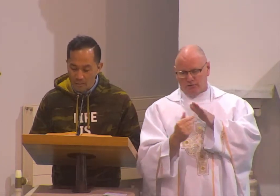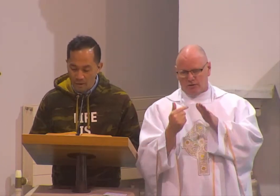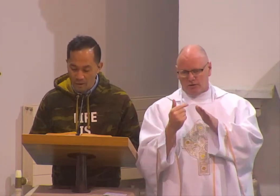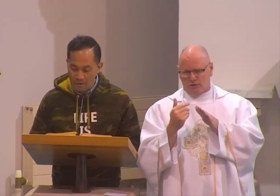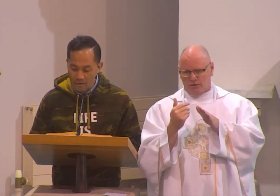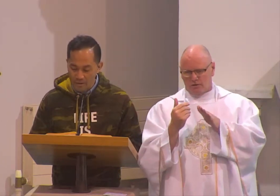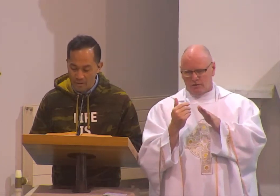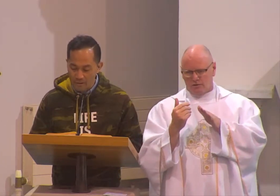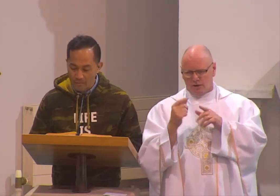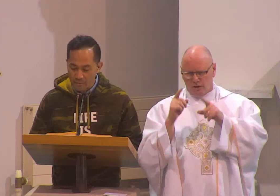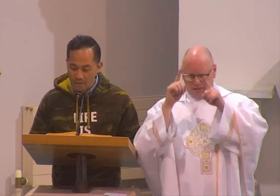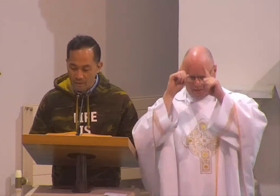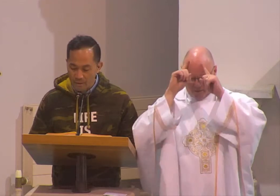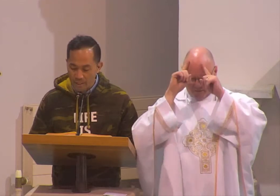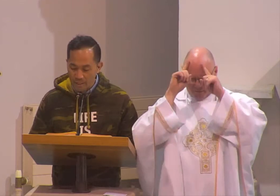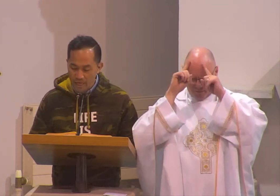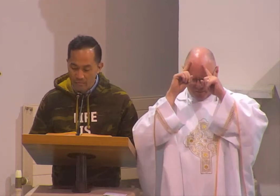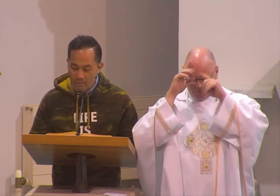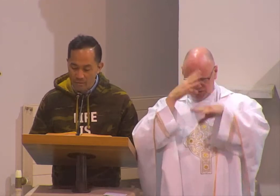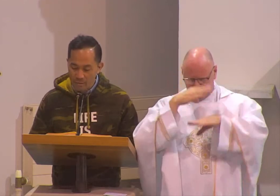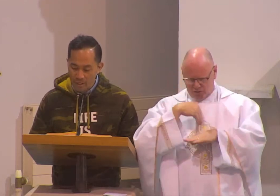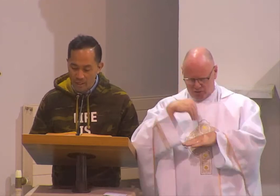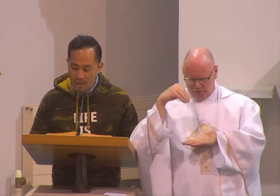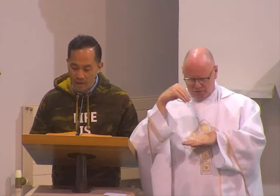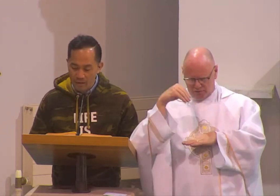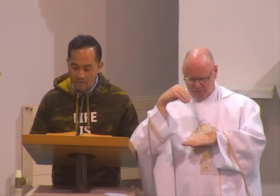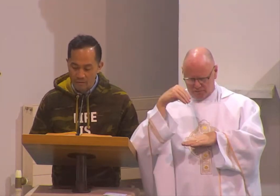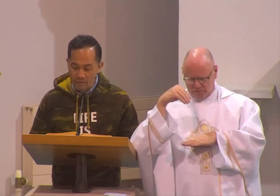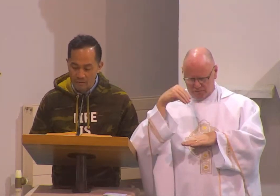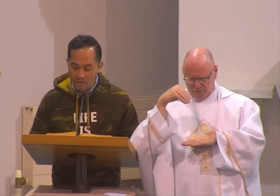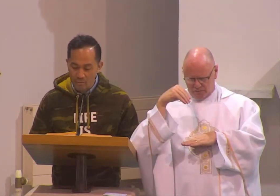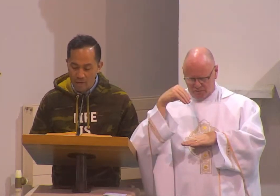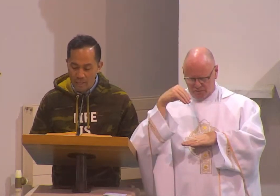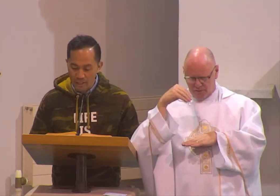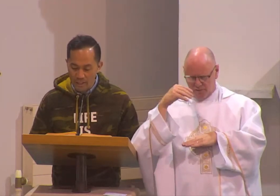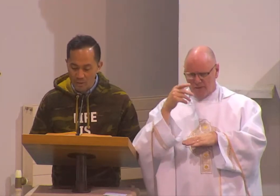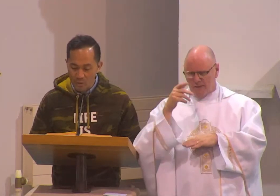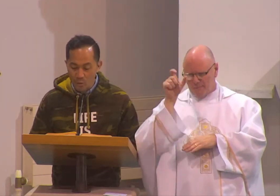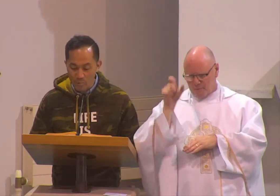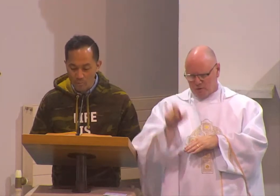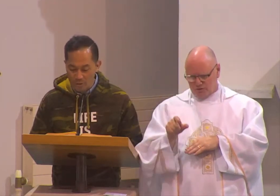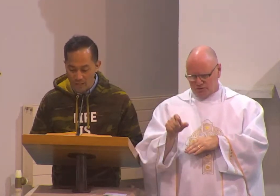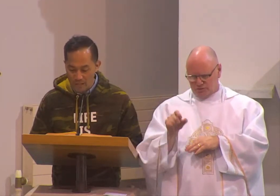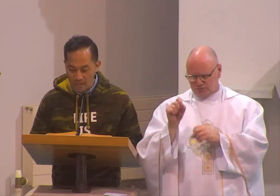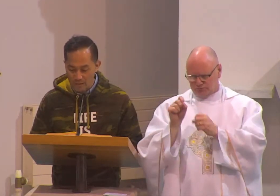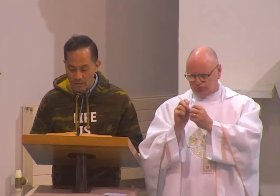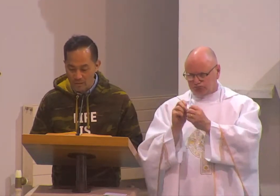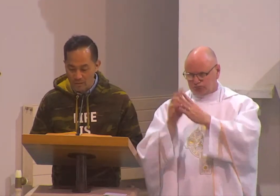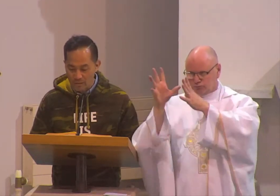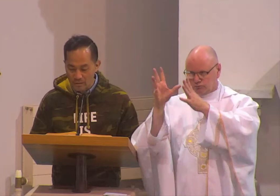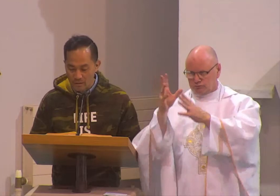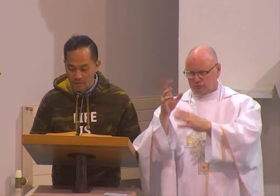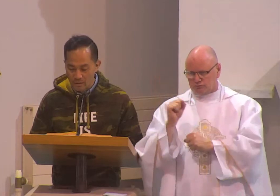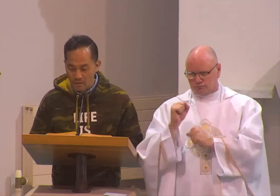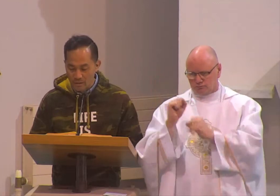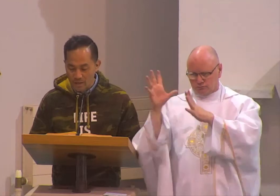spirits that came shrieking out of many who were possessed, and